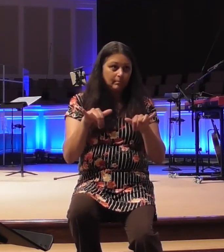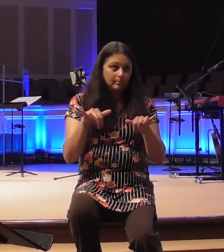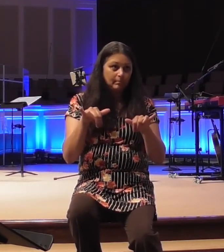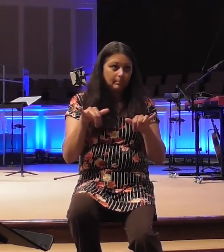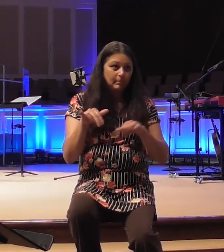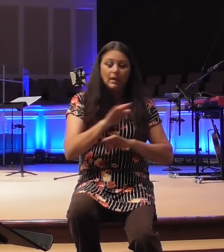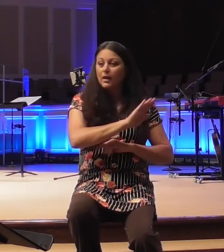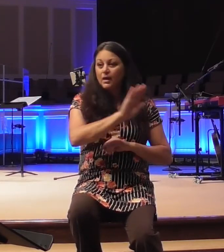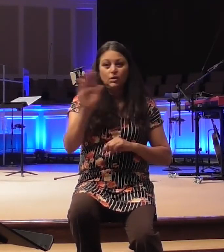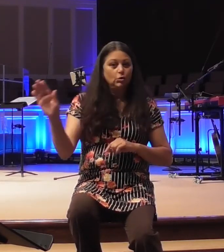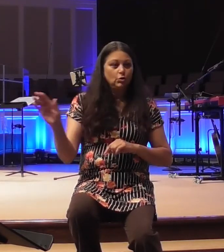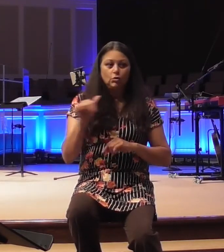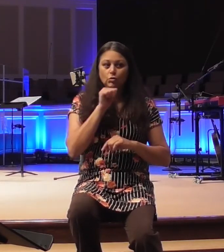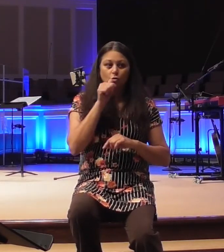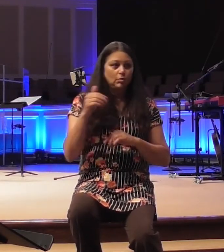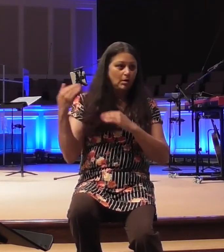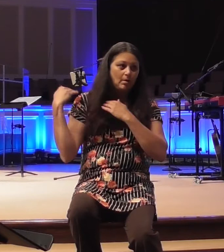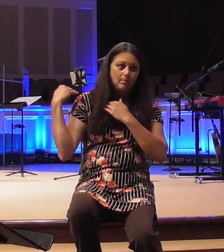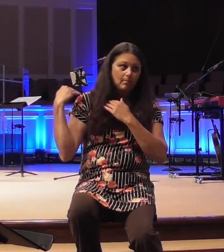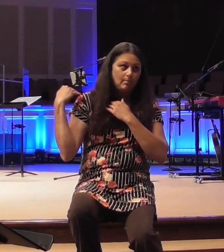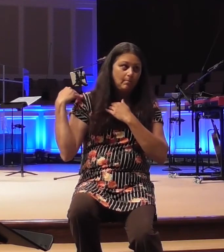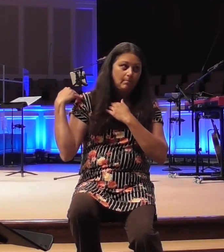burden. You're not a burden to us.